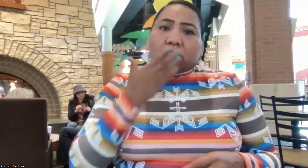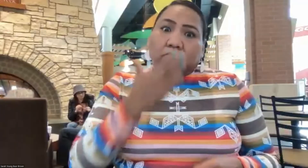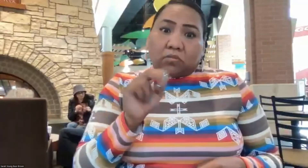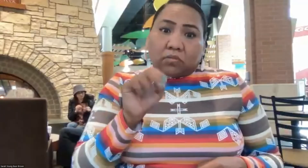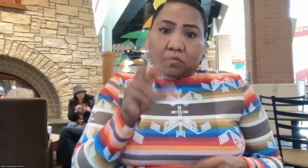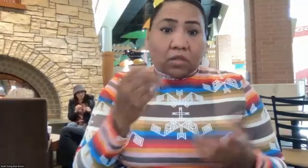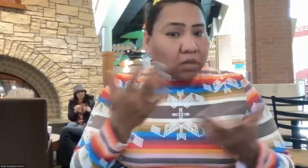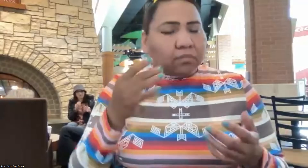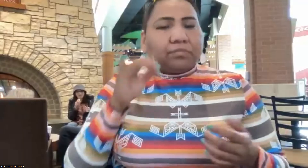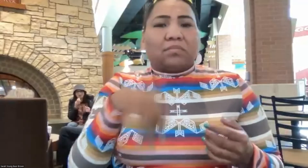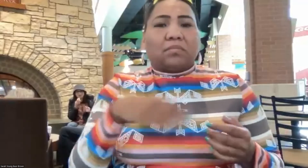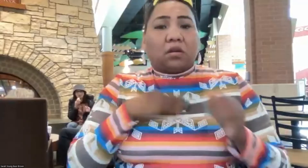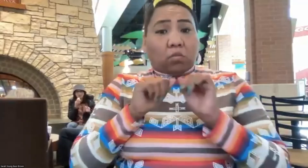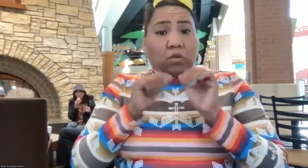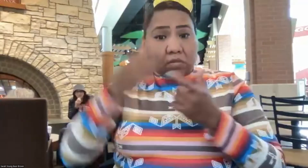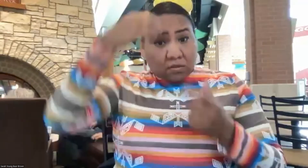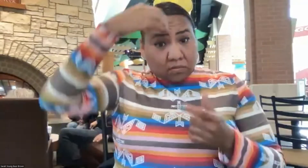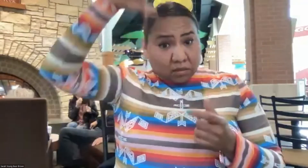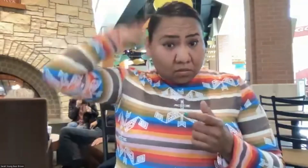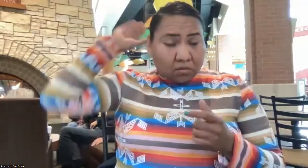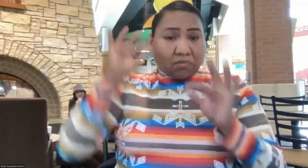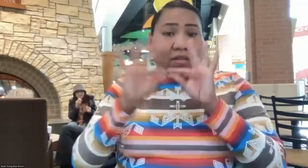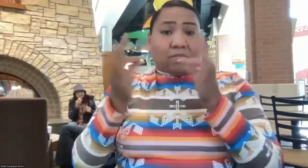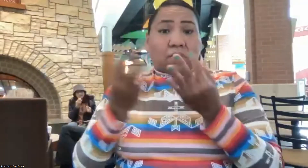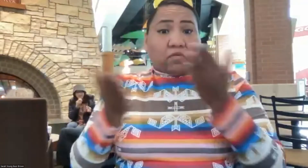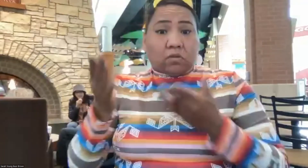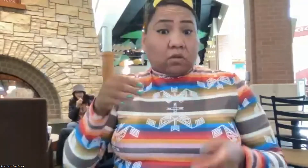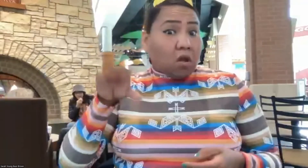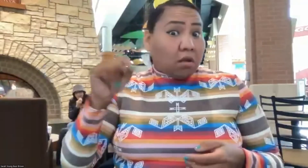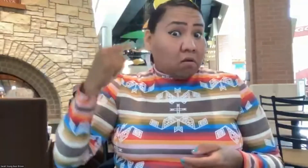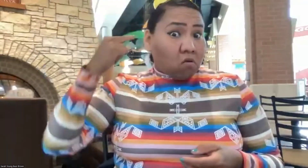They kept me in jail for 2 days. And fortunately,